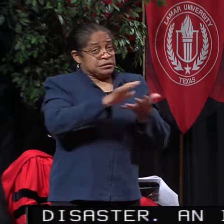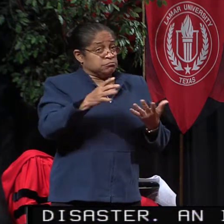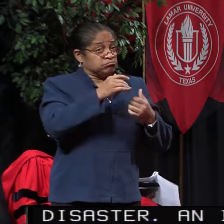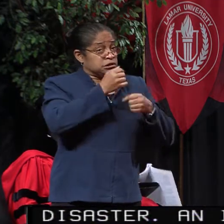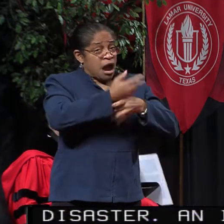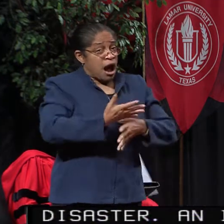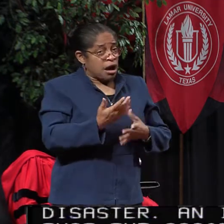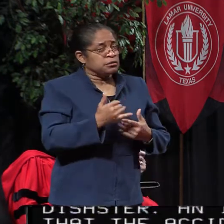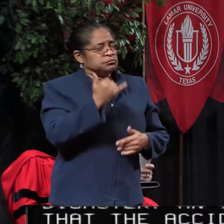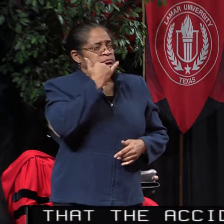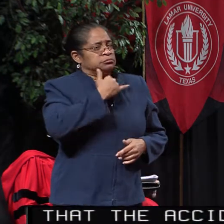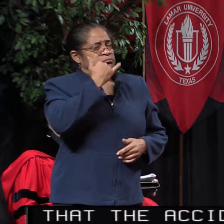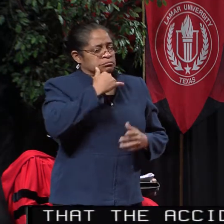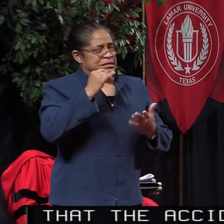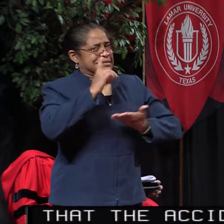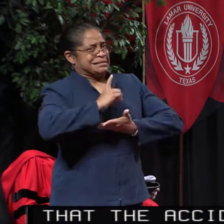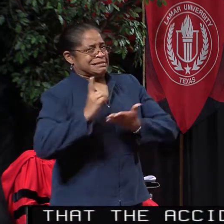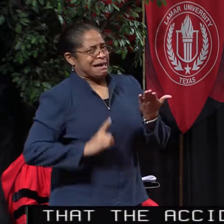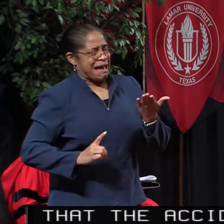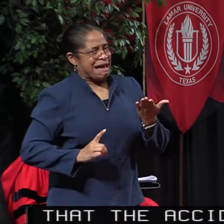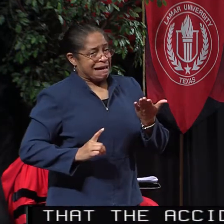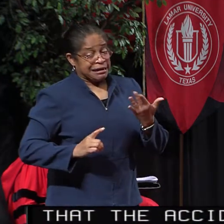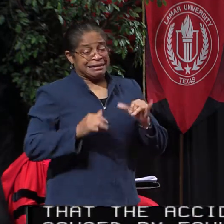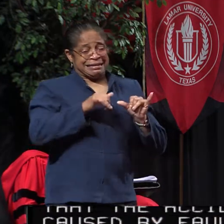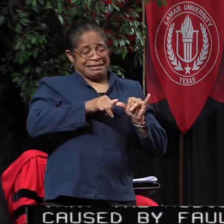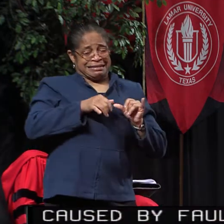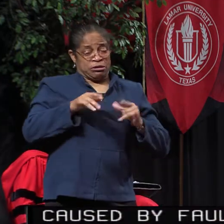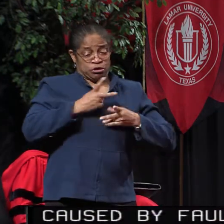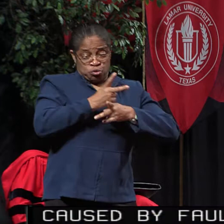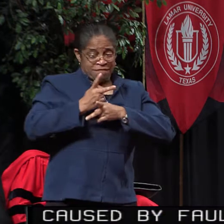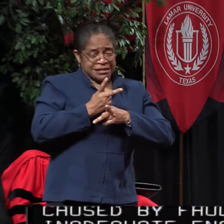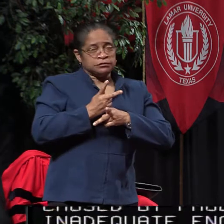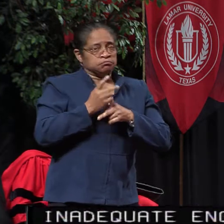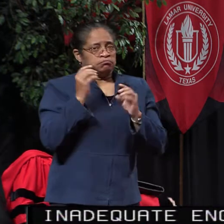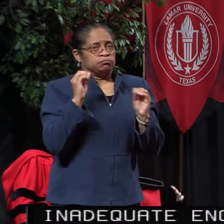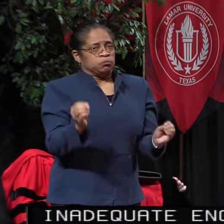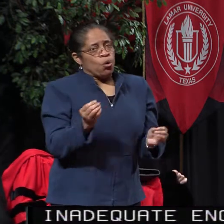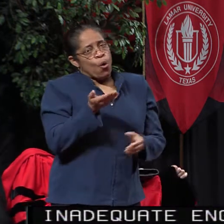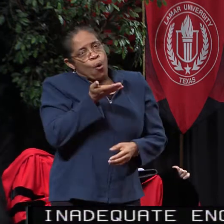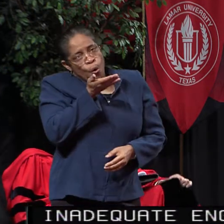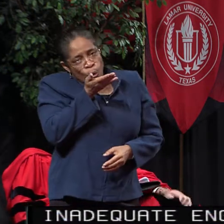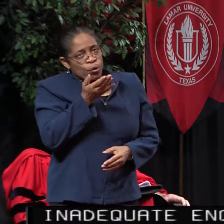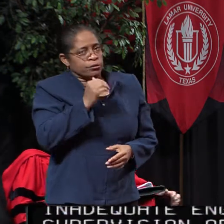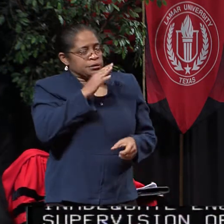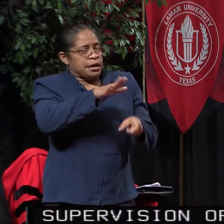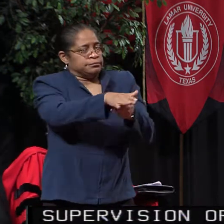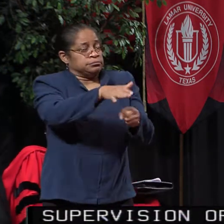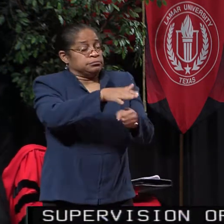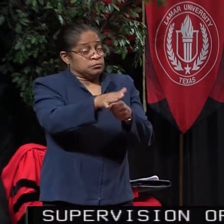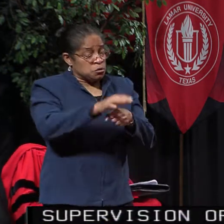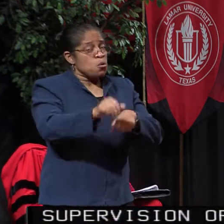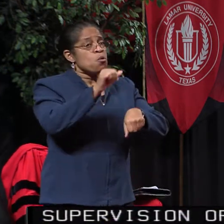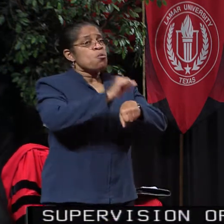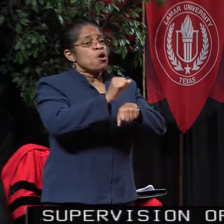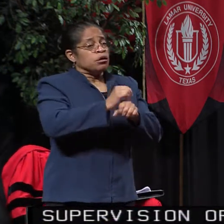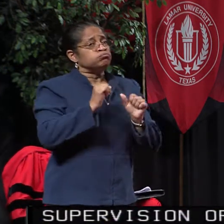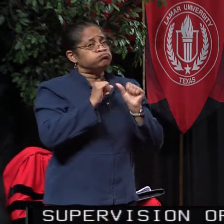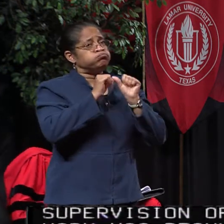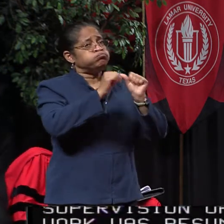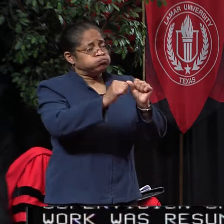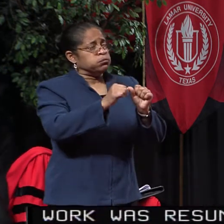faulty design and inadequate engineering supervision of the construction. Work was resumed, but